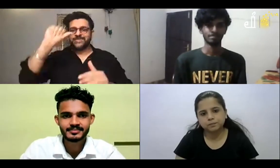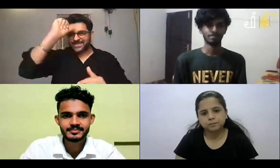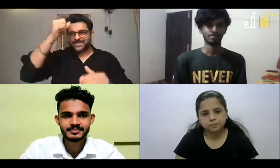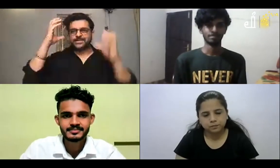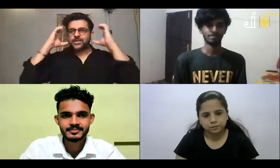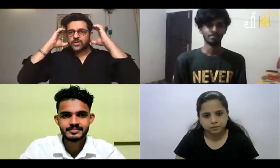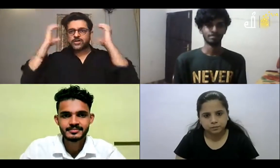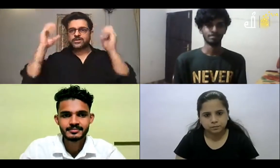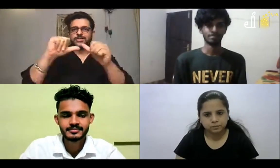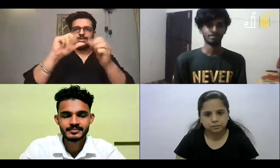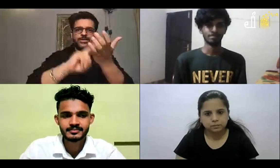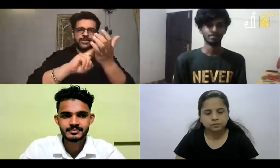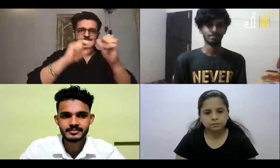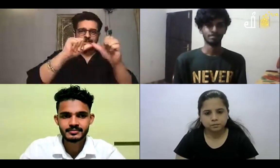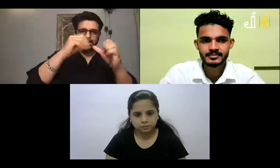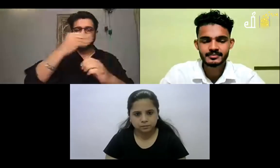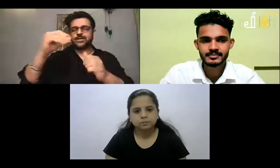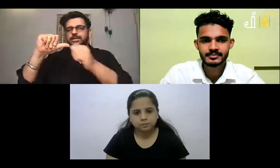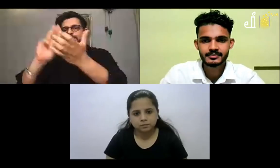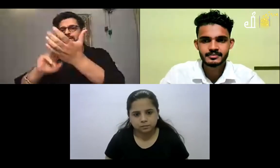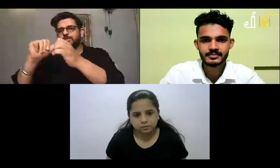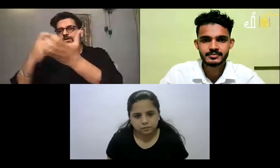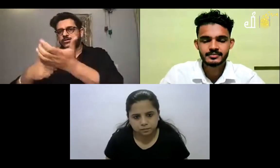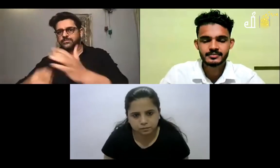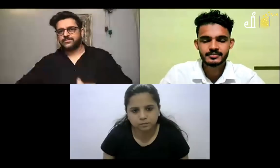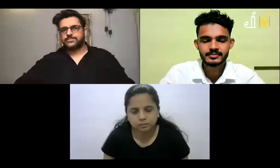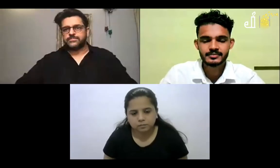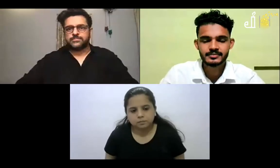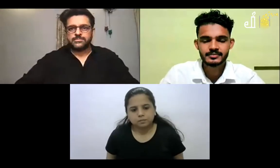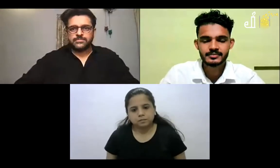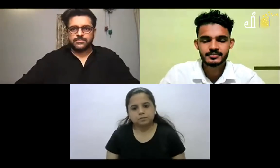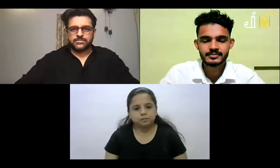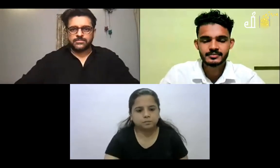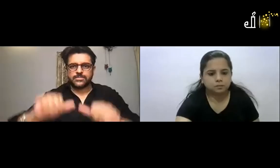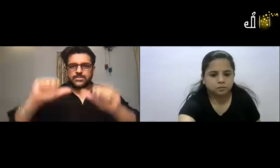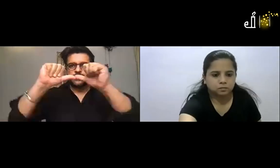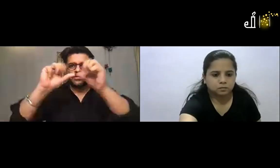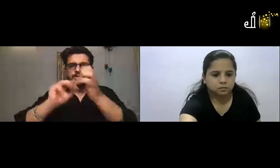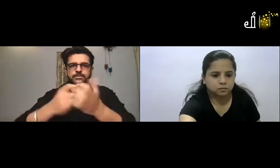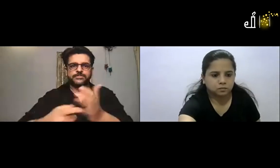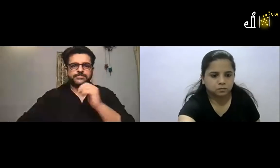two Indian audiologists, Anna and